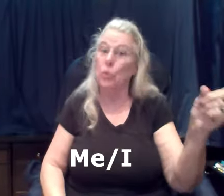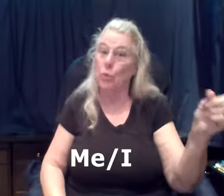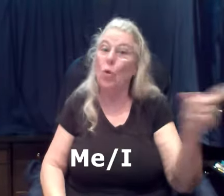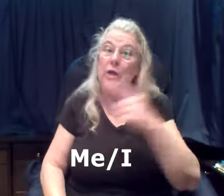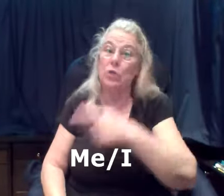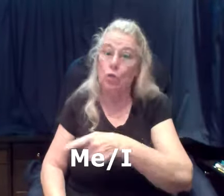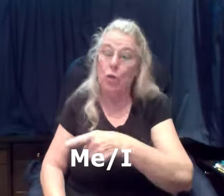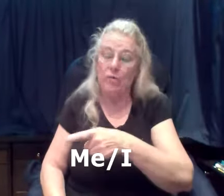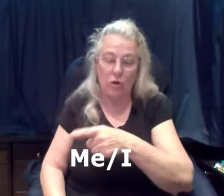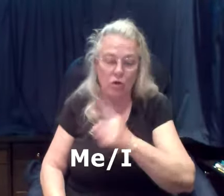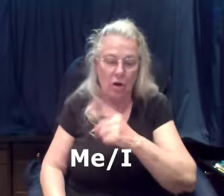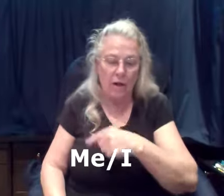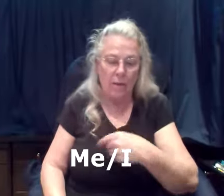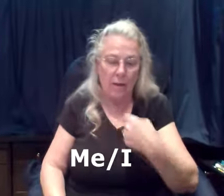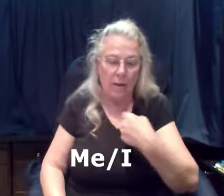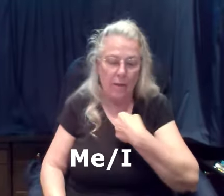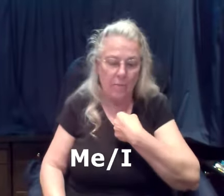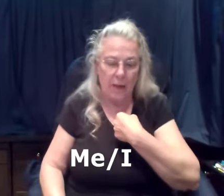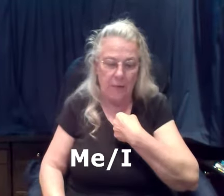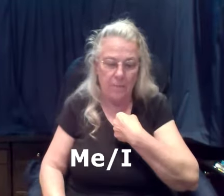pointing to whoever you're talking about. Me.